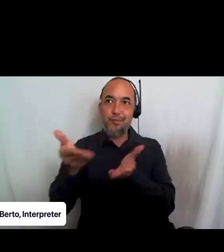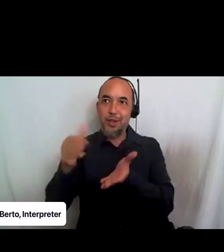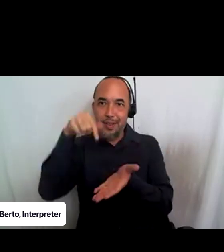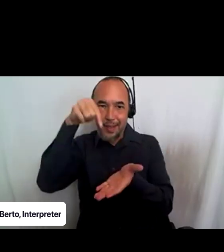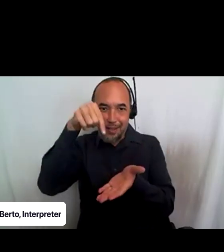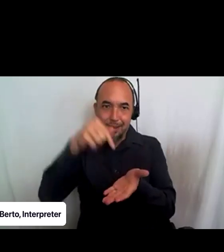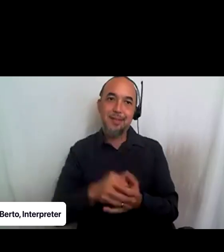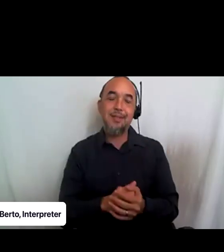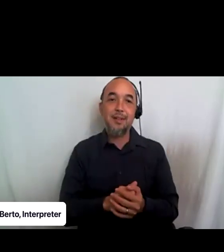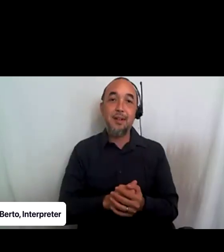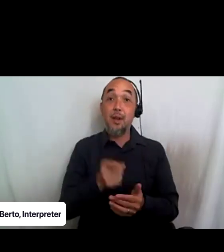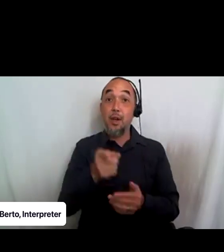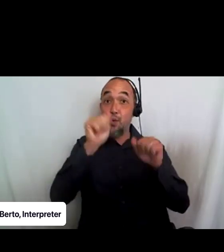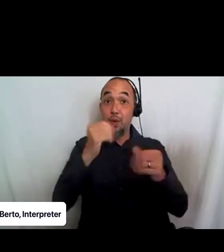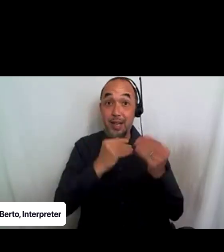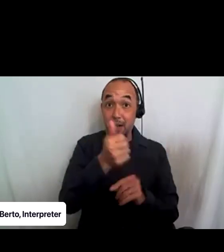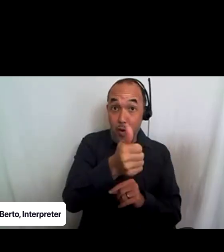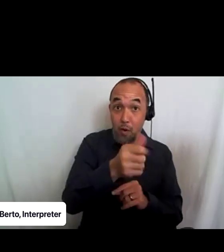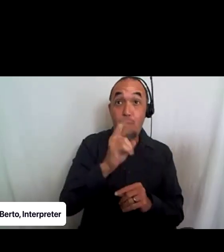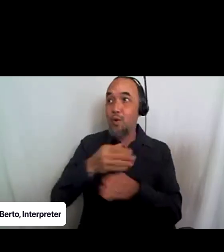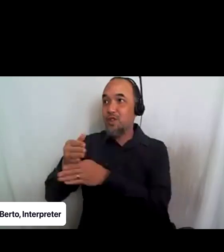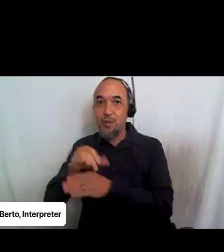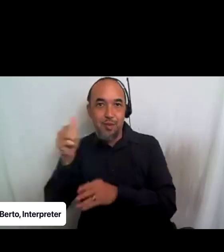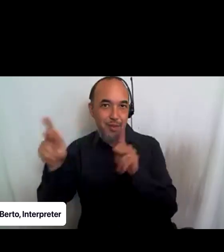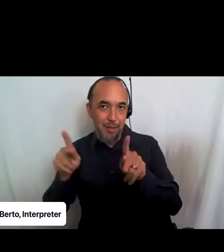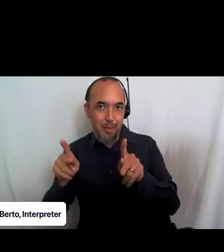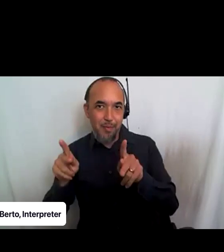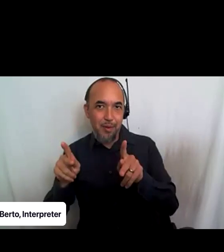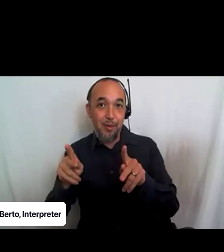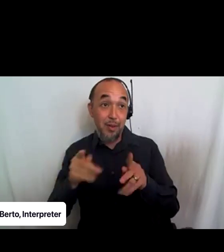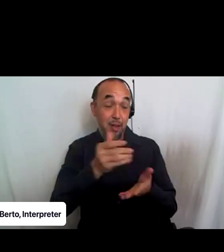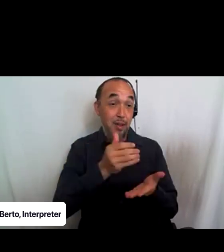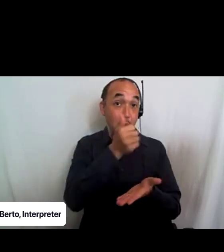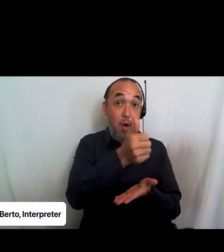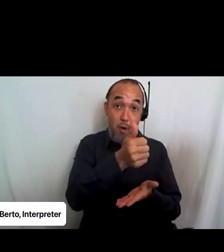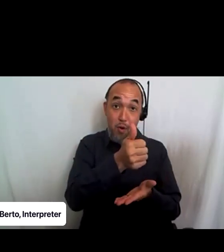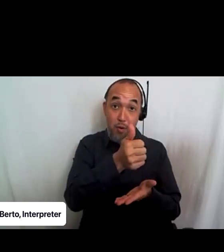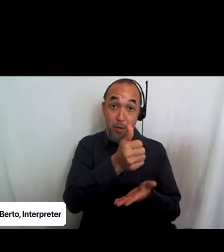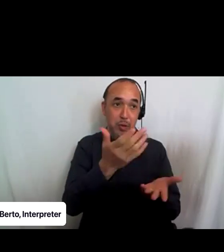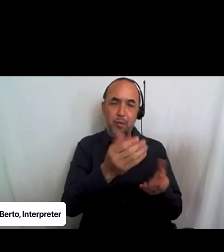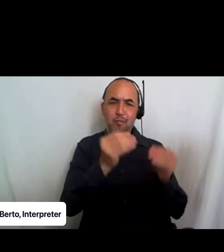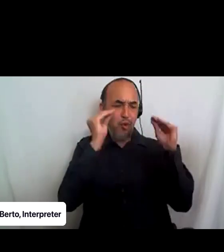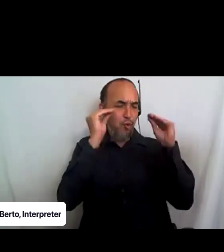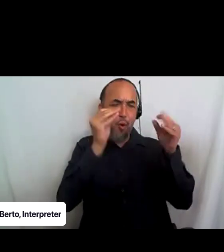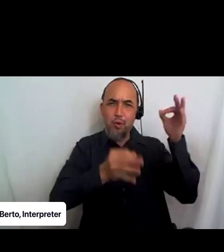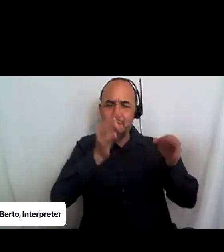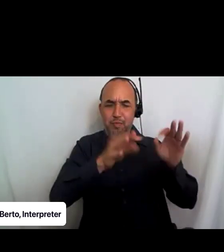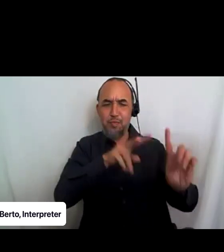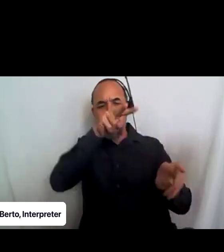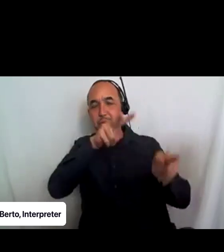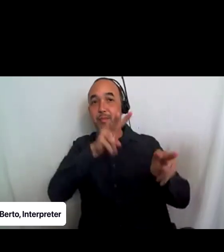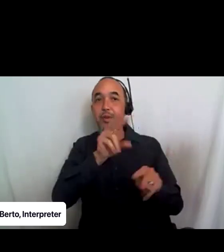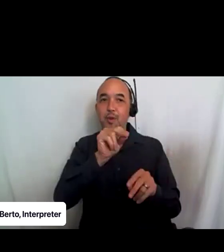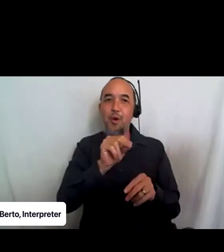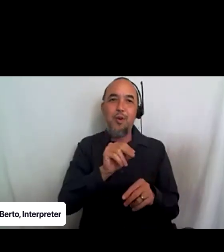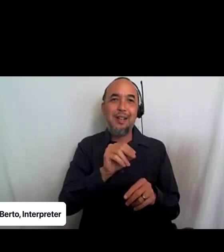ones. If you're going to eat it by yourself, no judgment. There's nothing wrong with eating 8 cups of cheese and cream and butter and milk and all